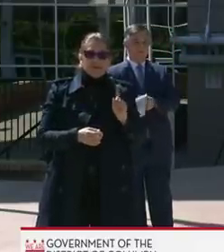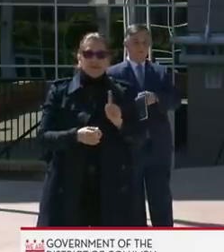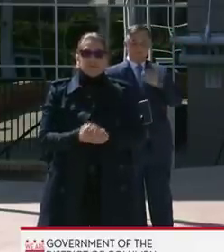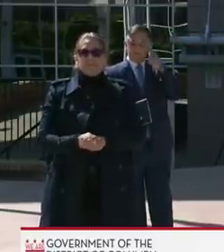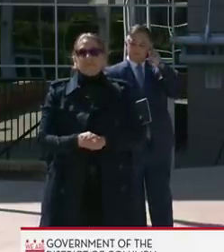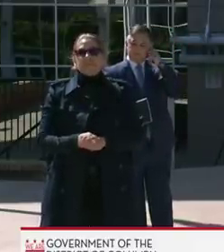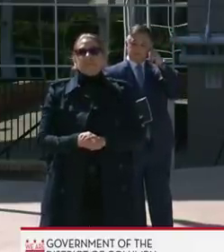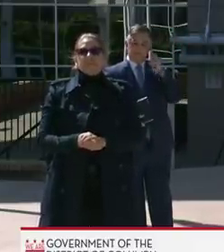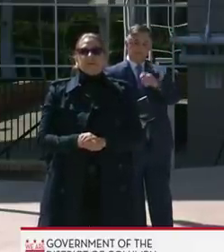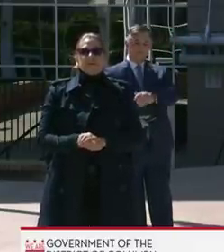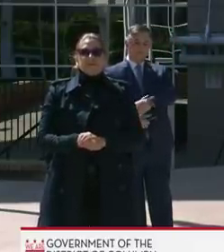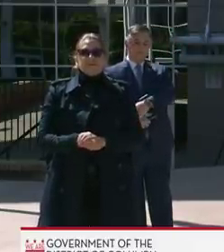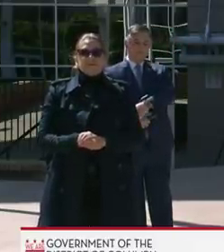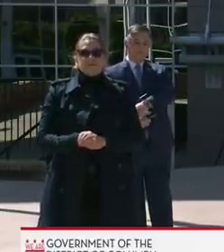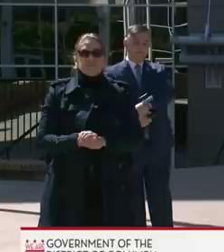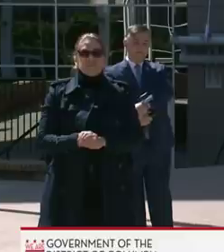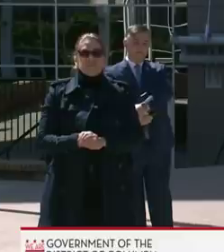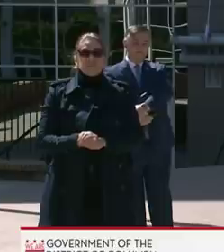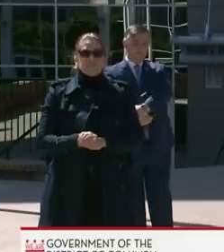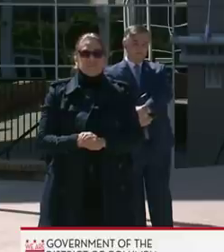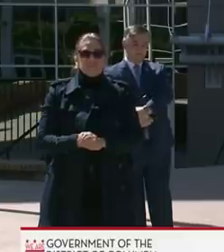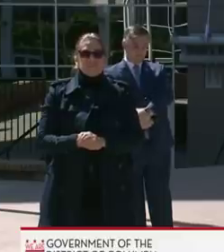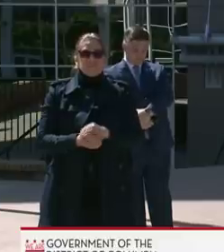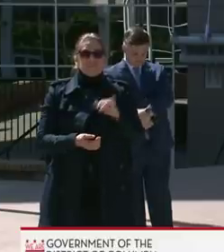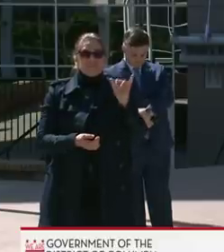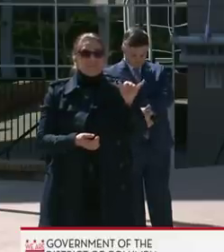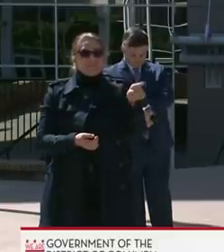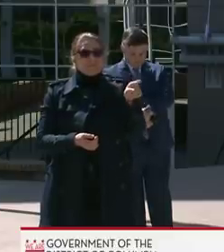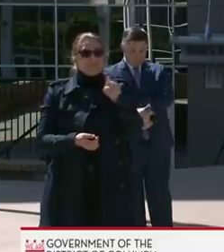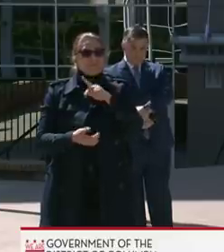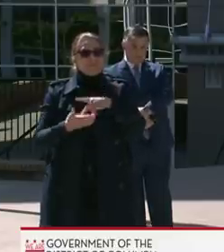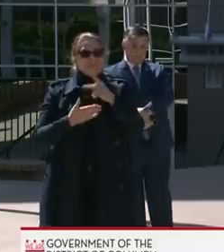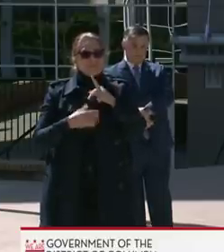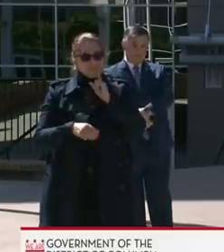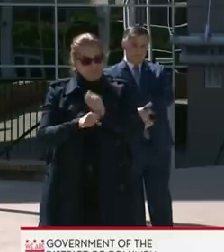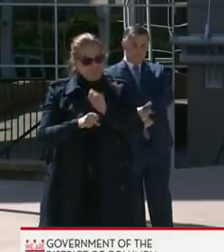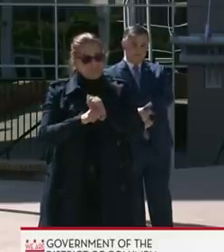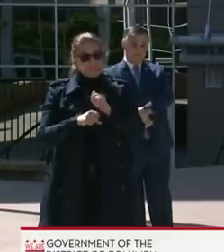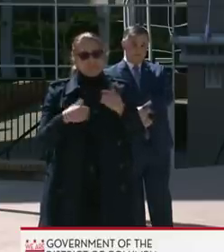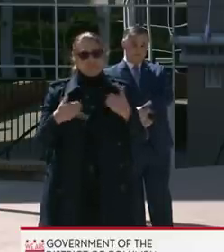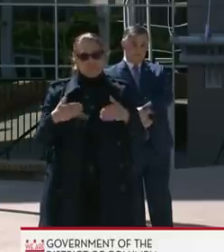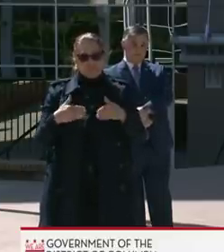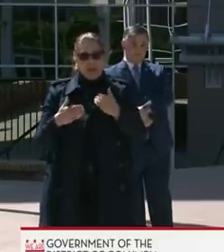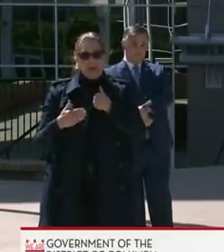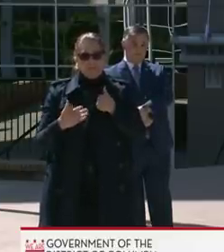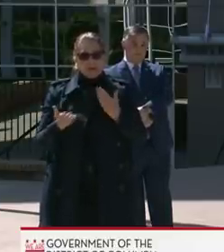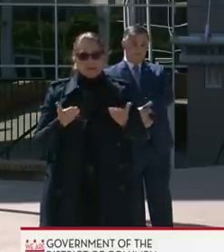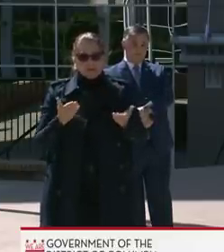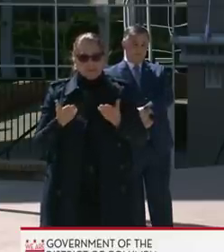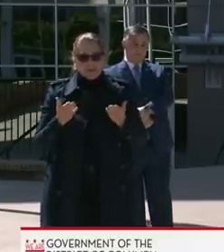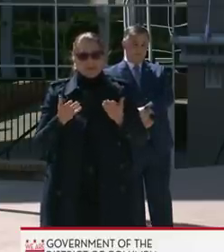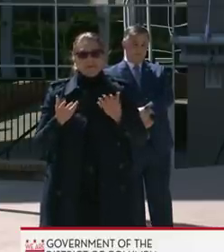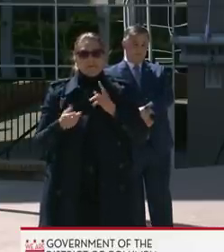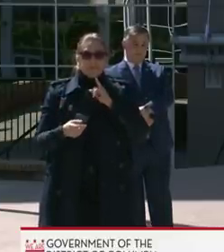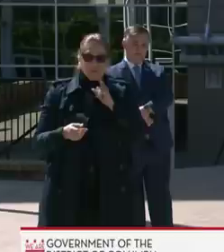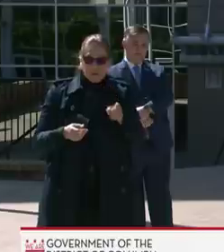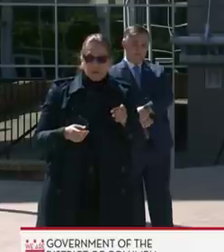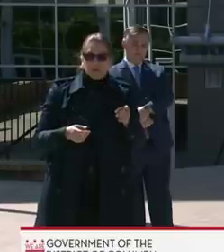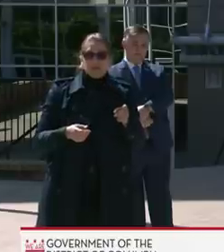those are real programs and services. Now, having said that, we think that we'll be at levels that we were spending